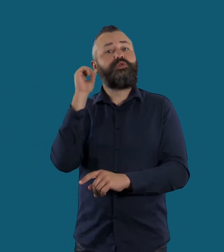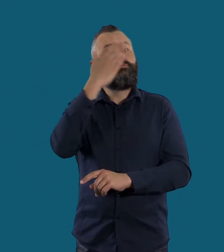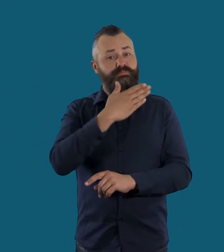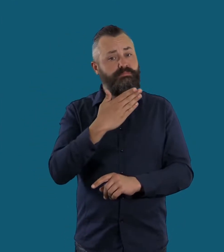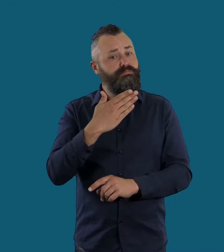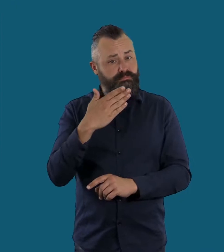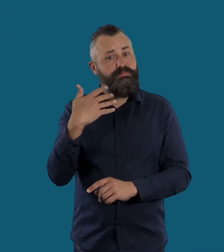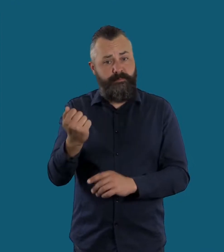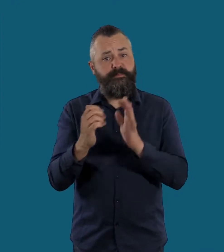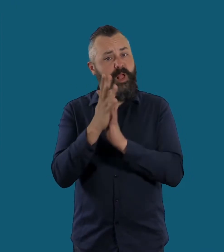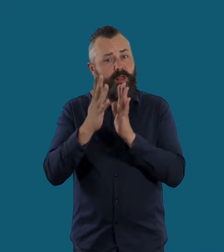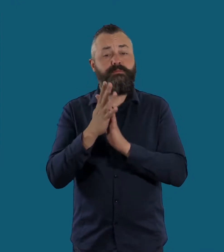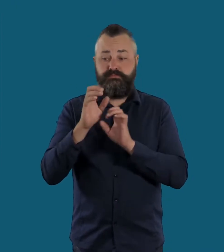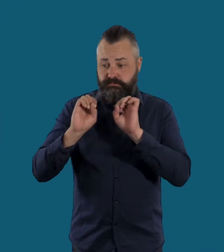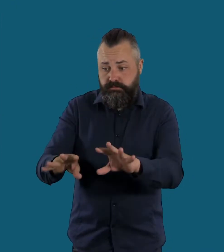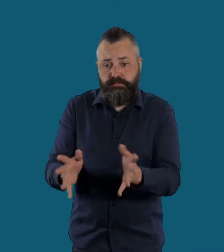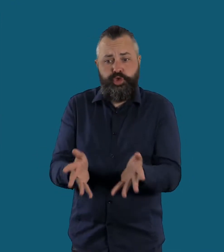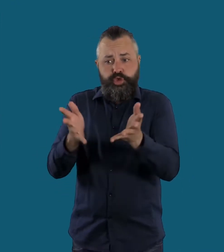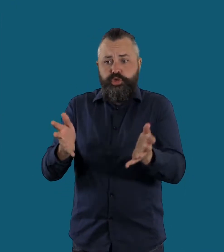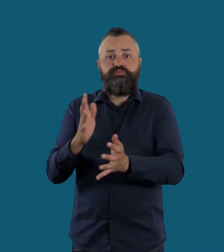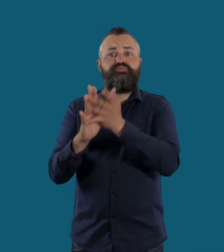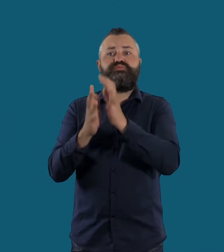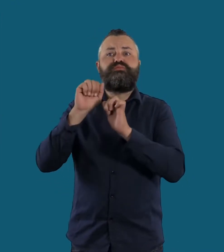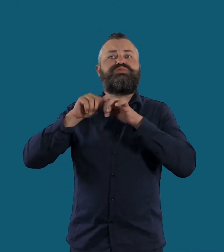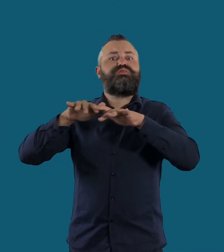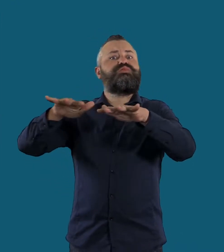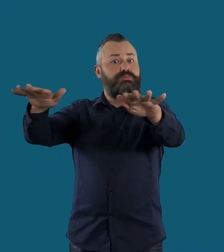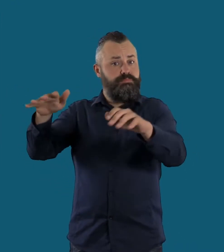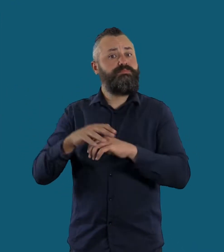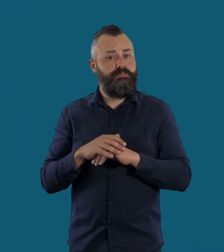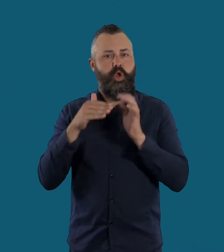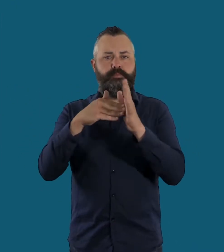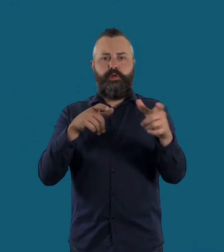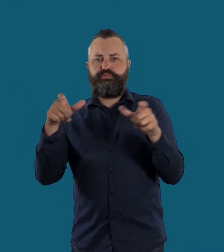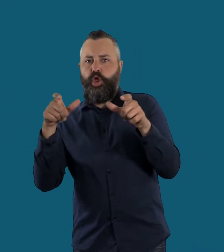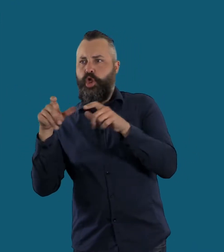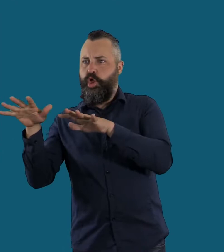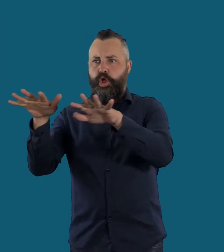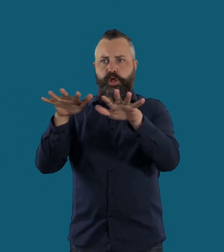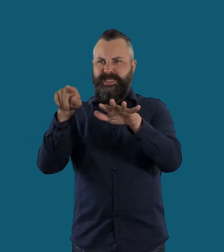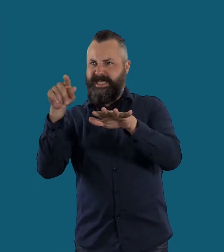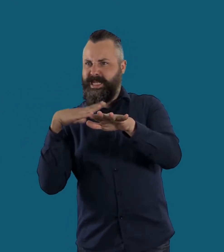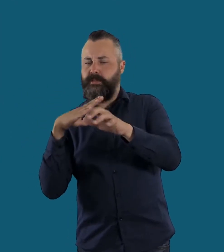Aboriginal and Indigenous peoples have used fire or have triggered bushfires for tens of thousands of years to manage the natural